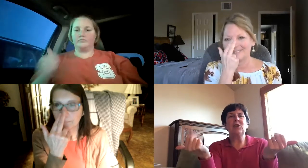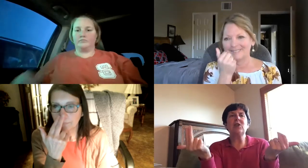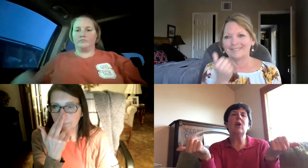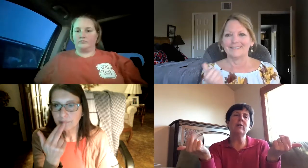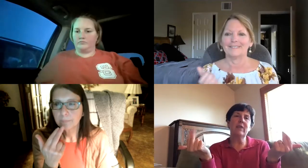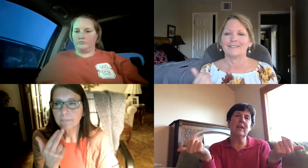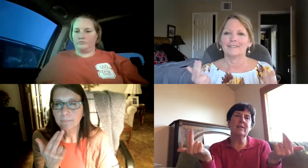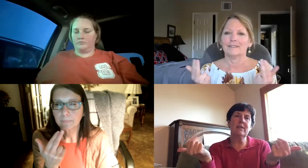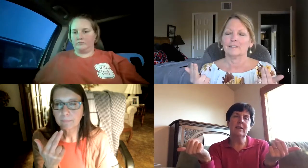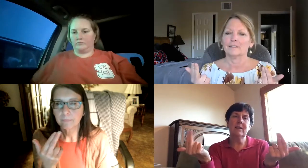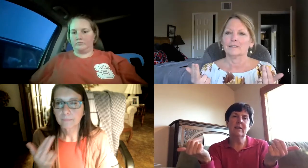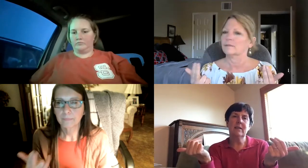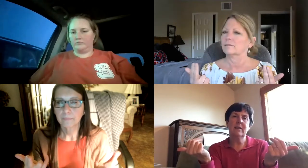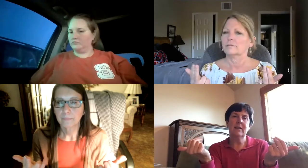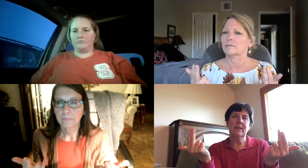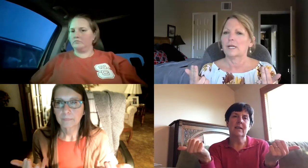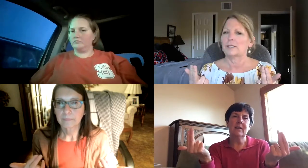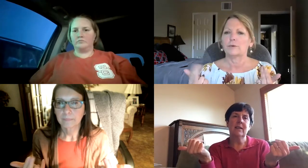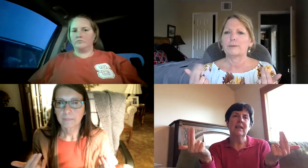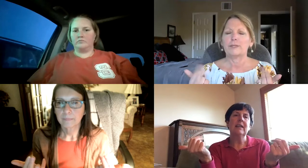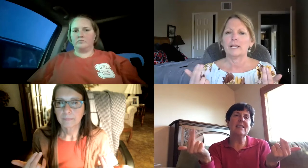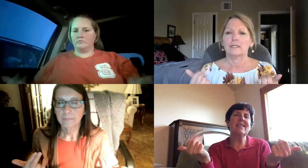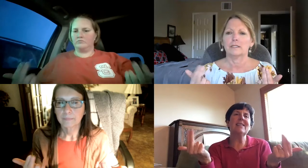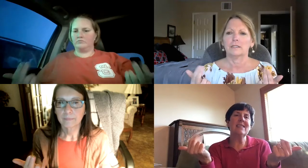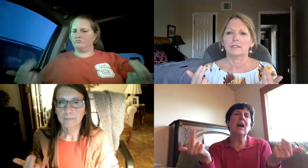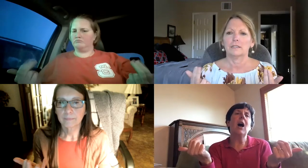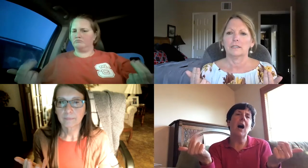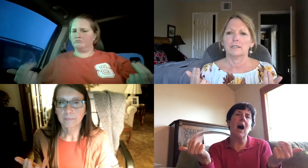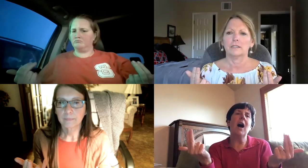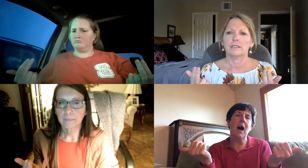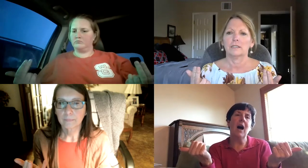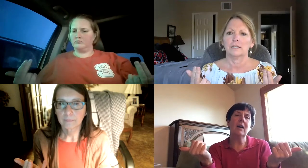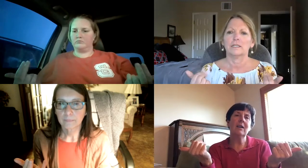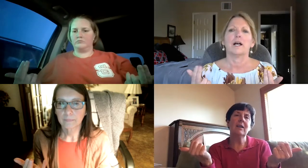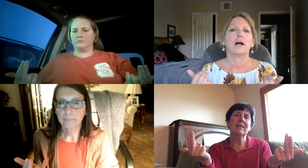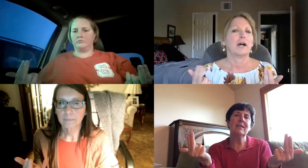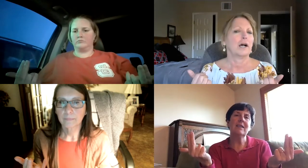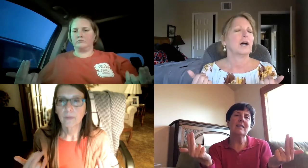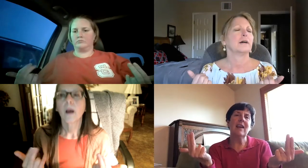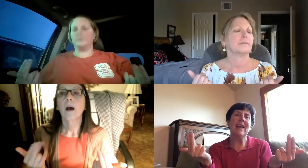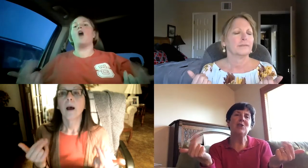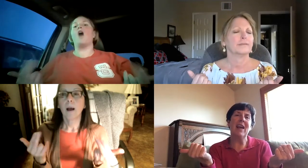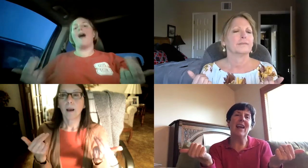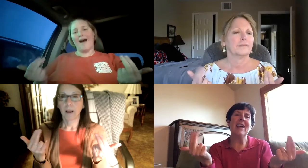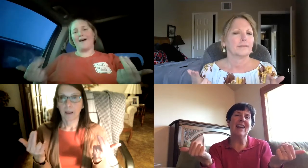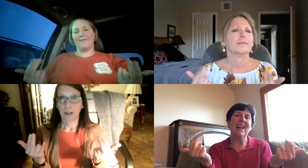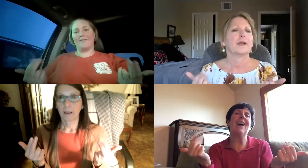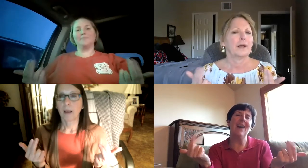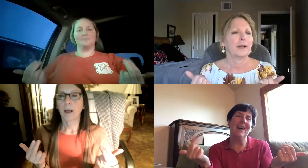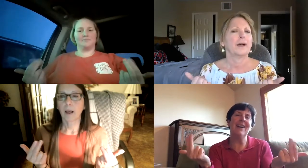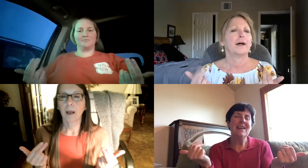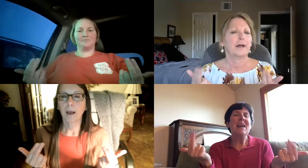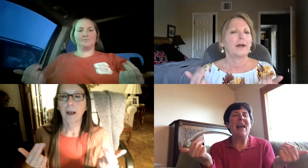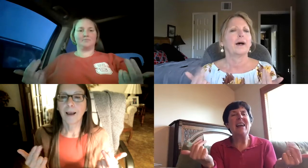Did she show you this? I don't remember. This that. Is ha ha, H-A, ha